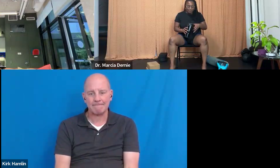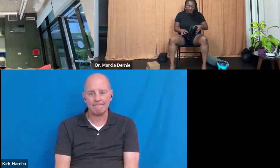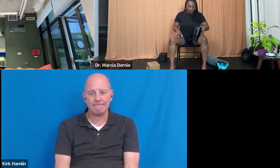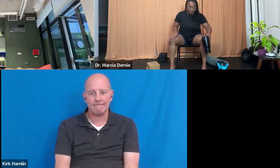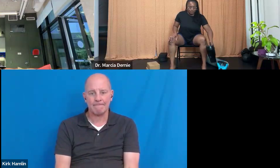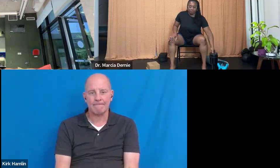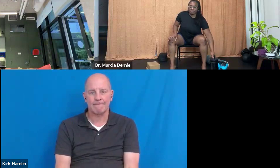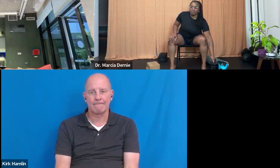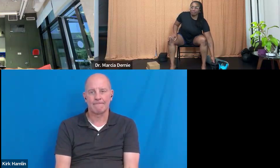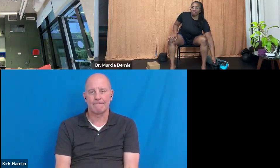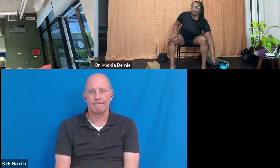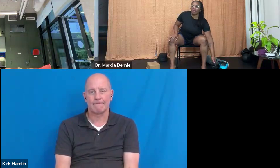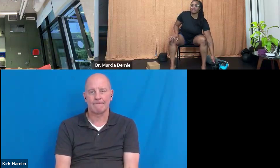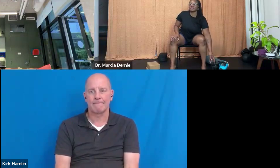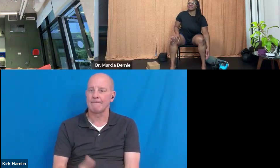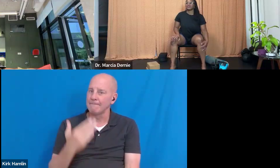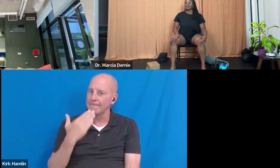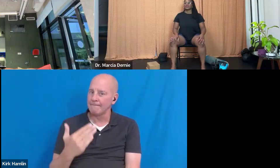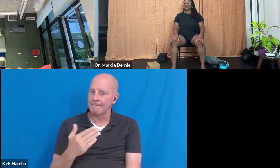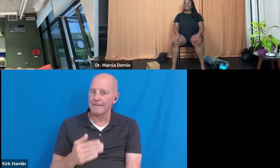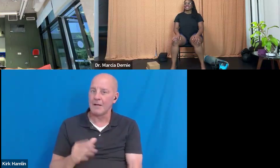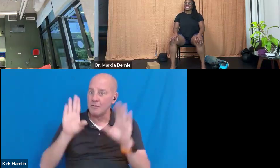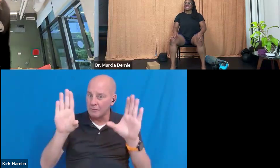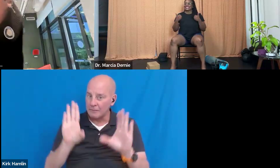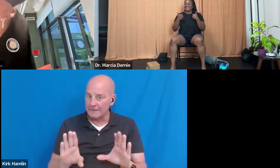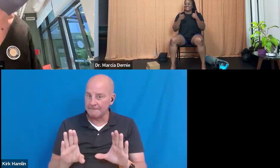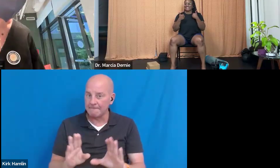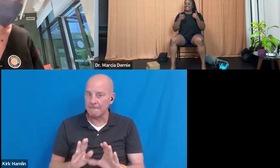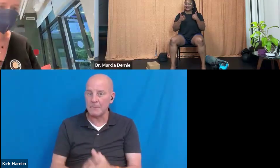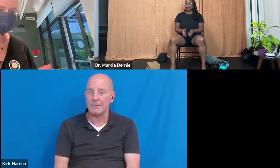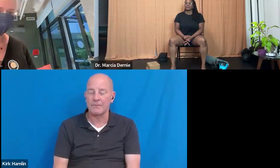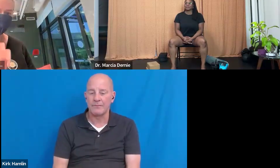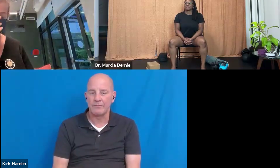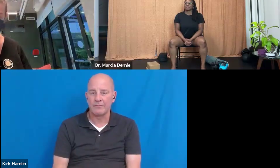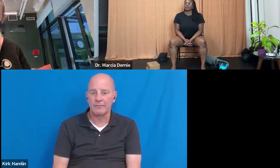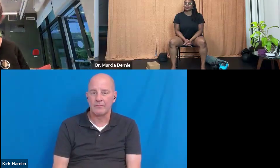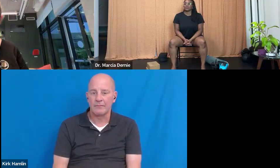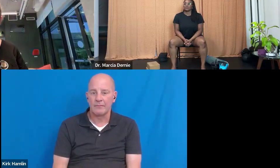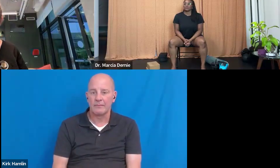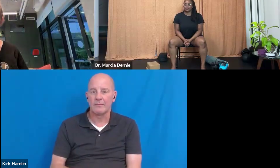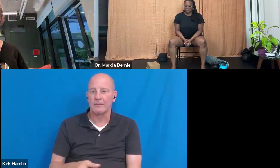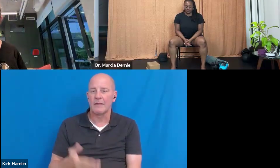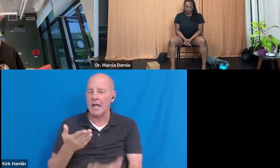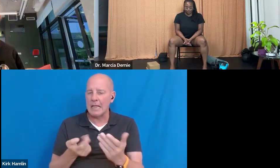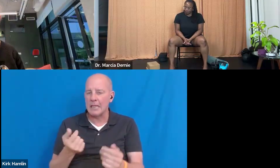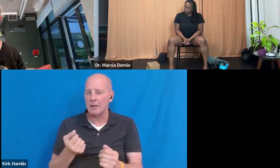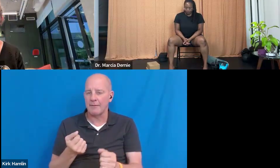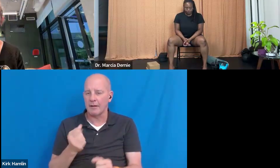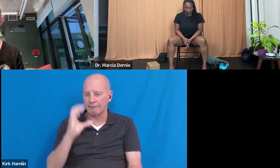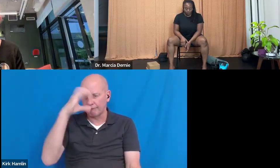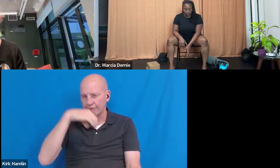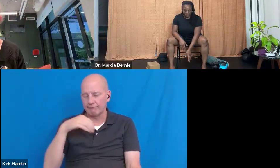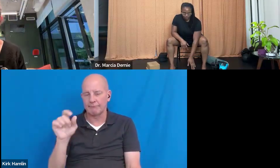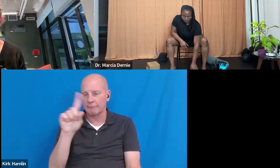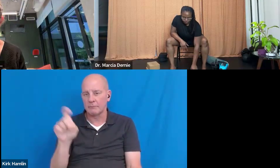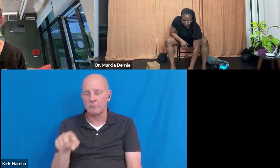Thank you. That was fabulous. This is maybe a bit of a random question, but I'm wondering